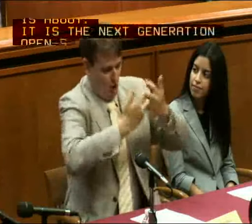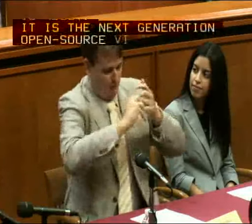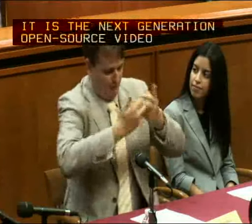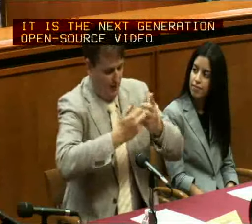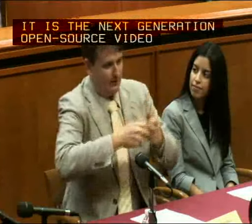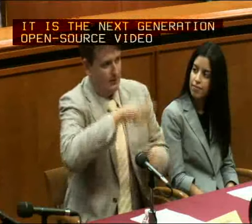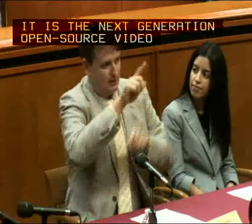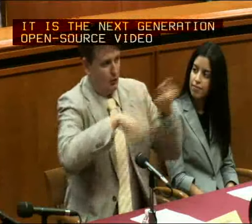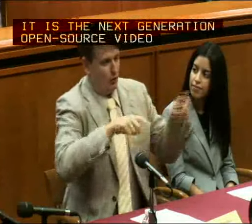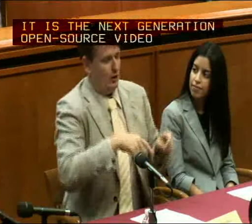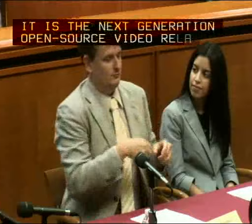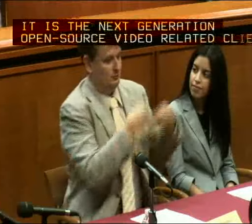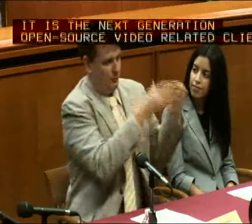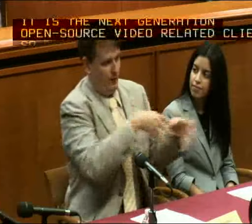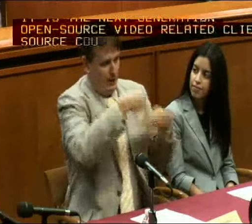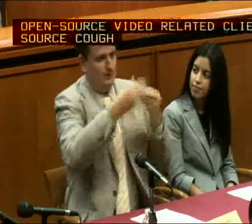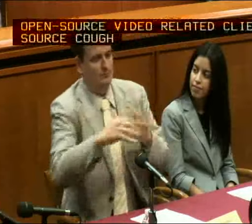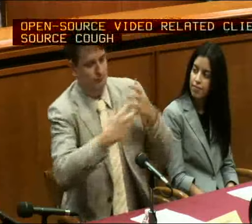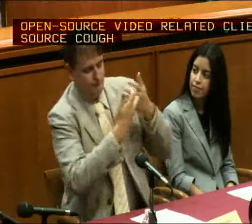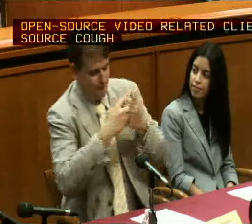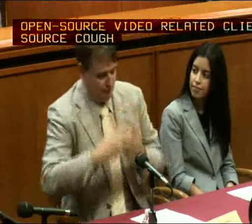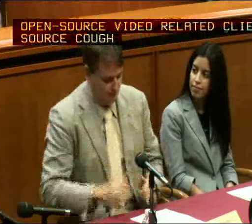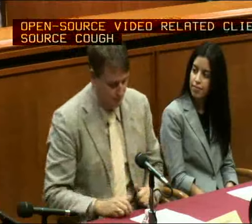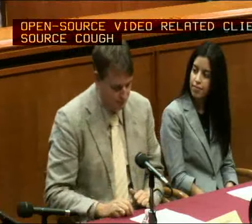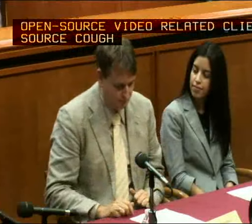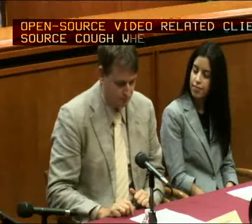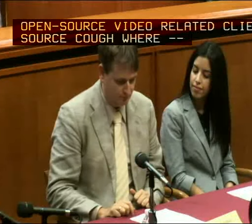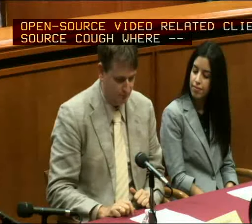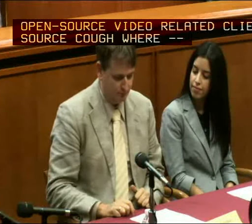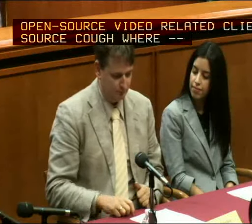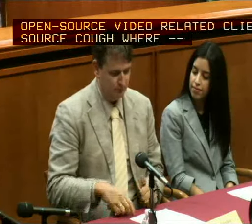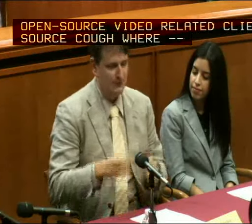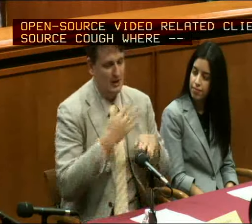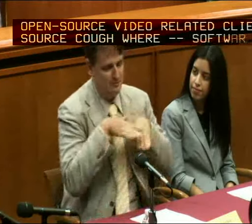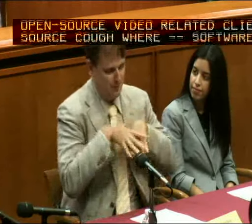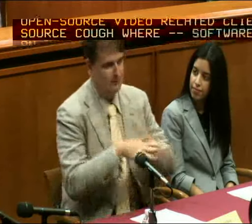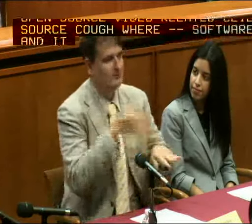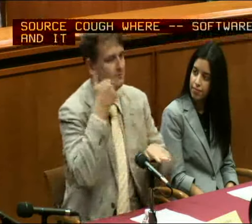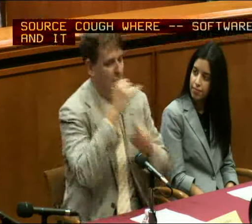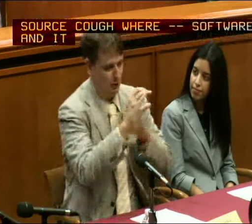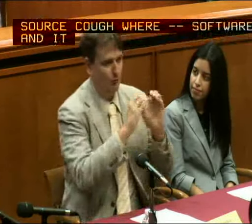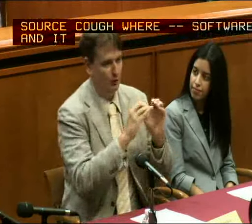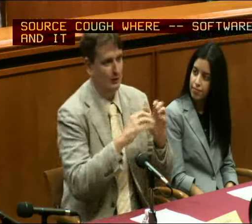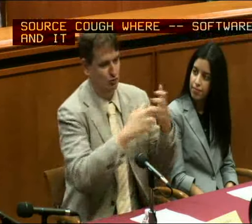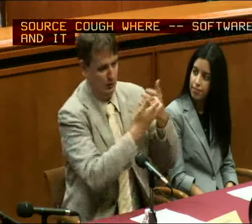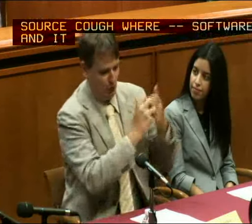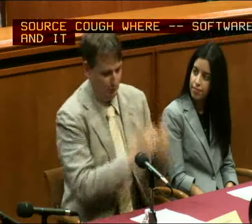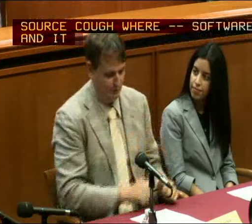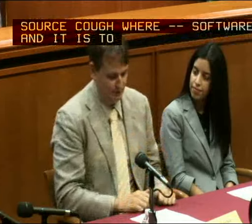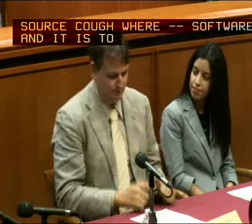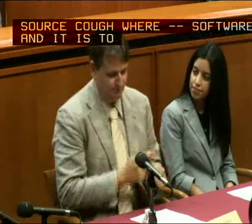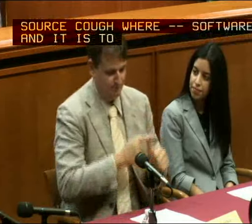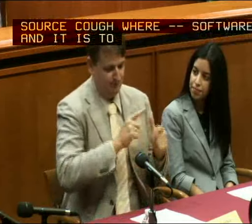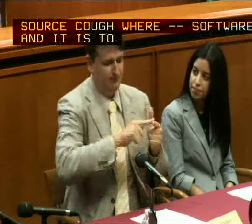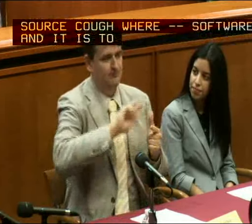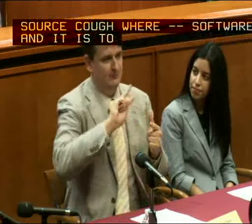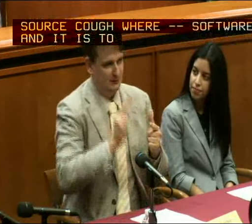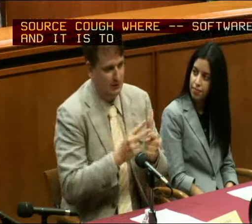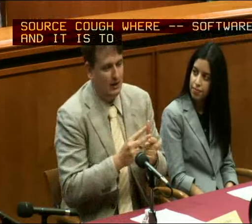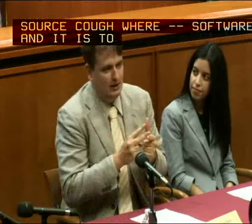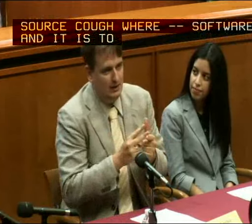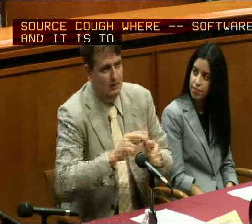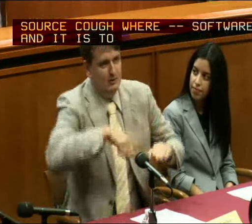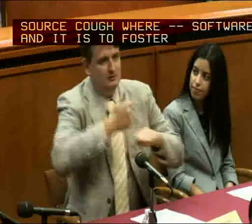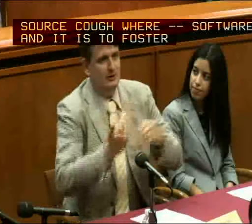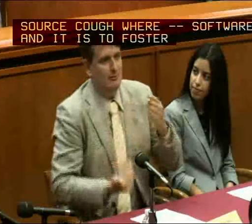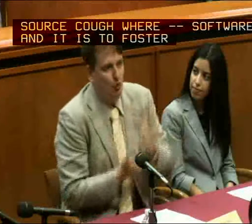foster interoperability among various VRS providers and mainstream telephony. It